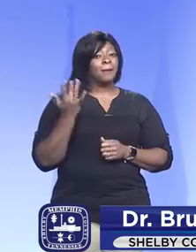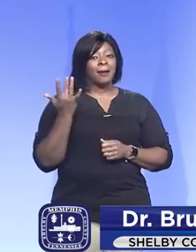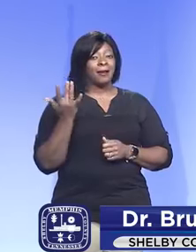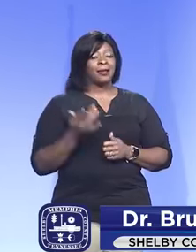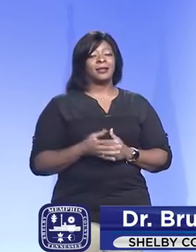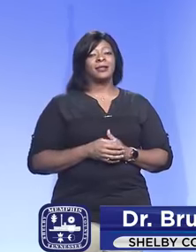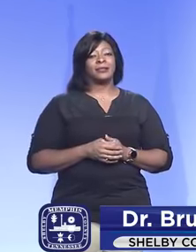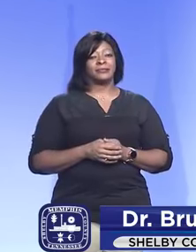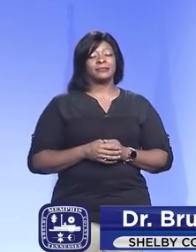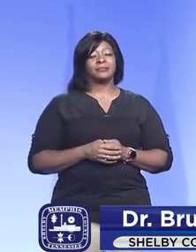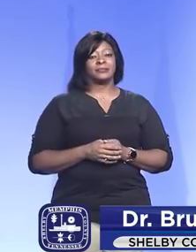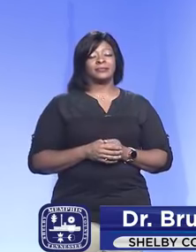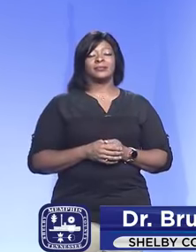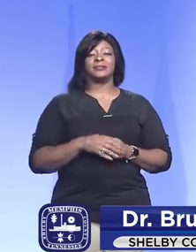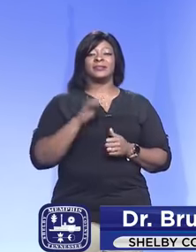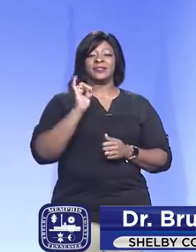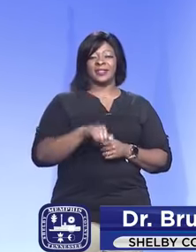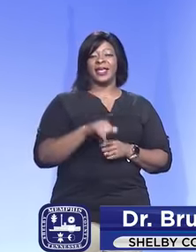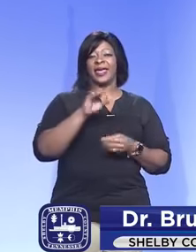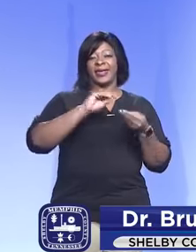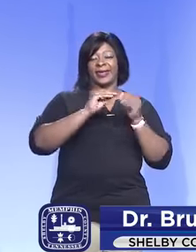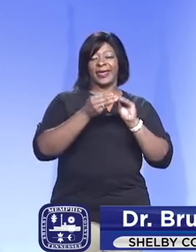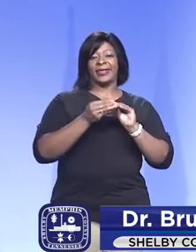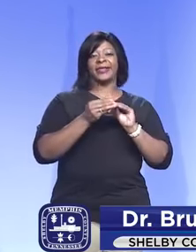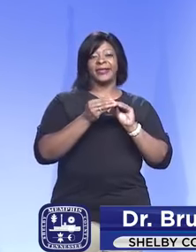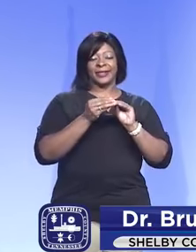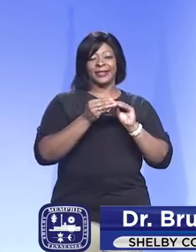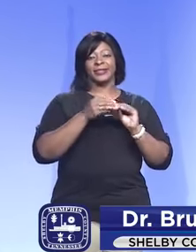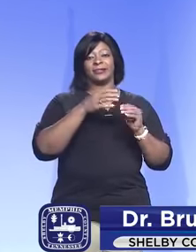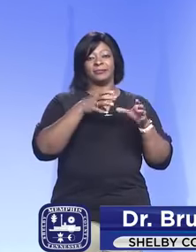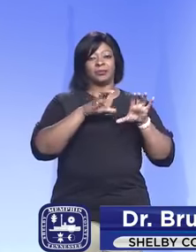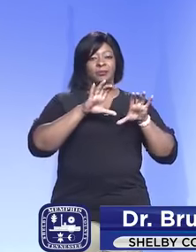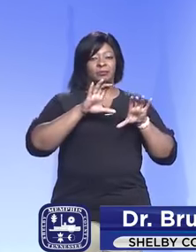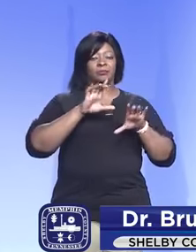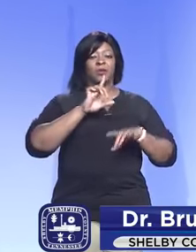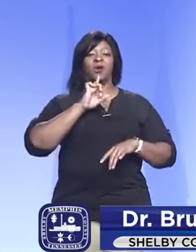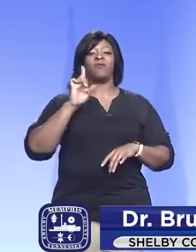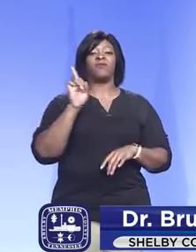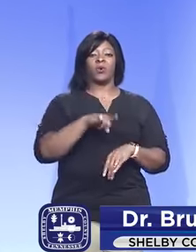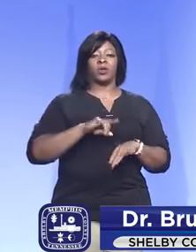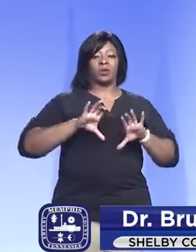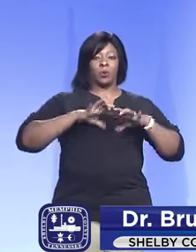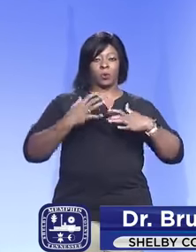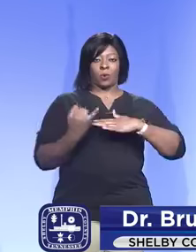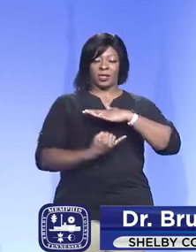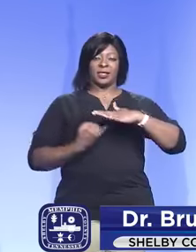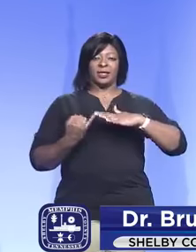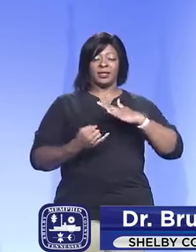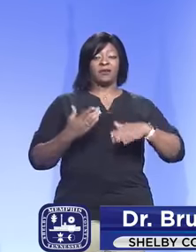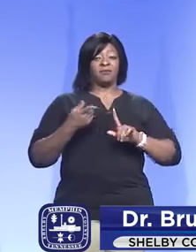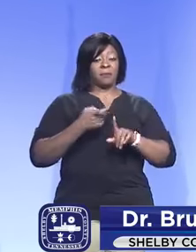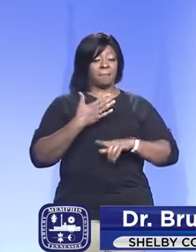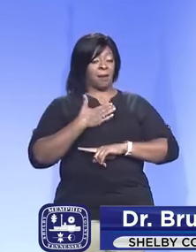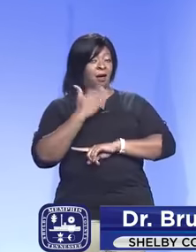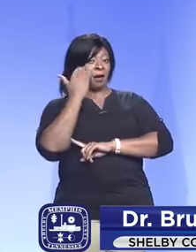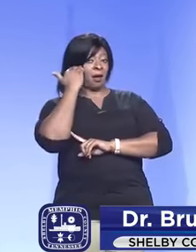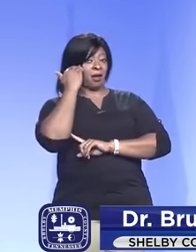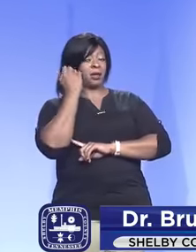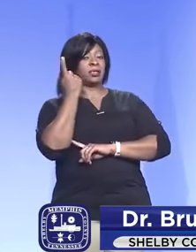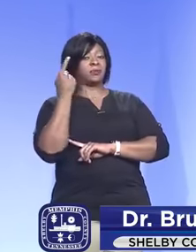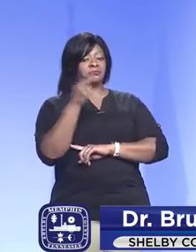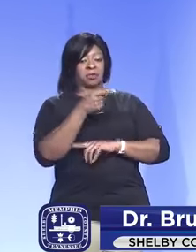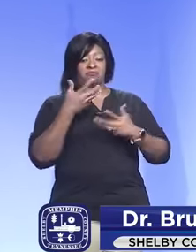because of cases of folk in quarantine. It's my understanding that they have